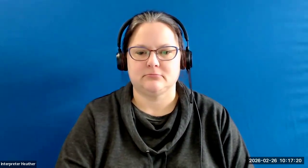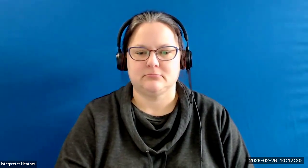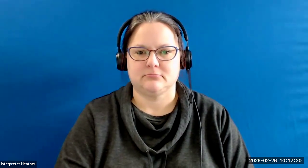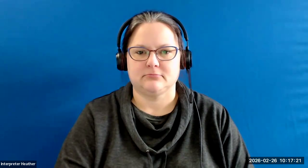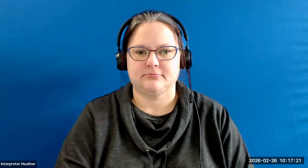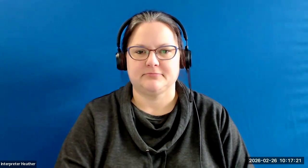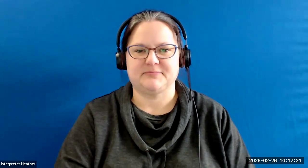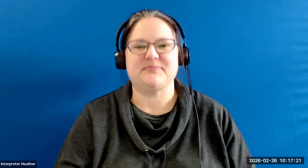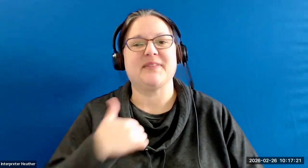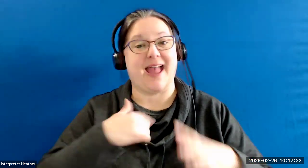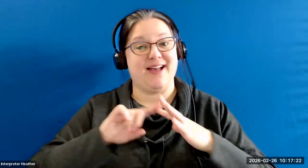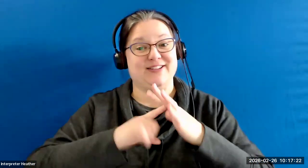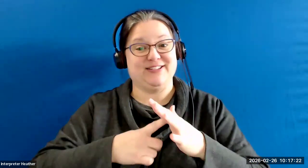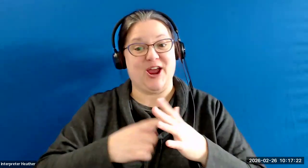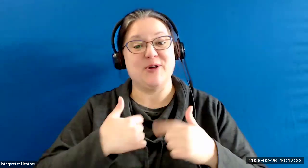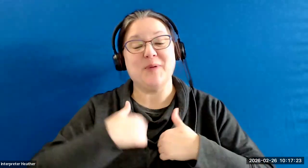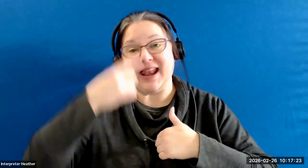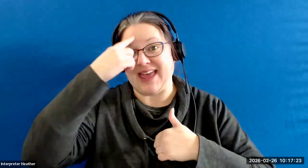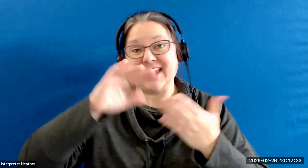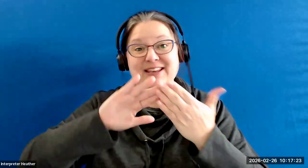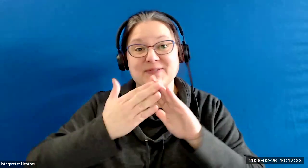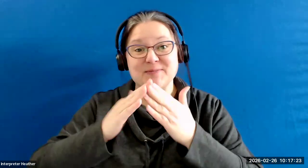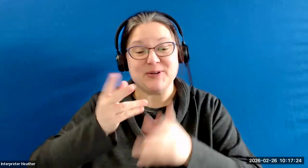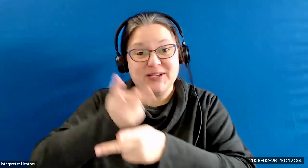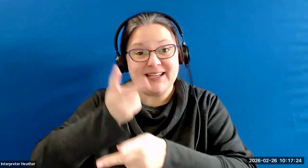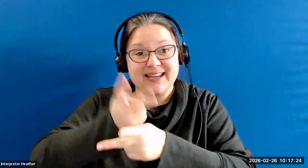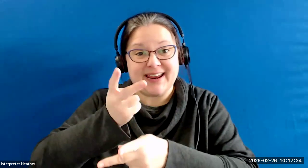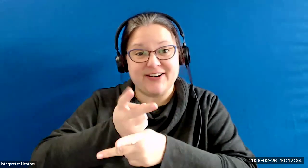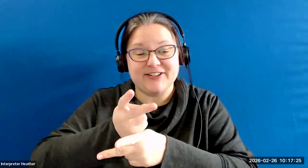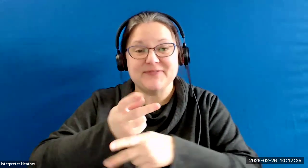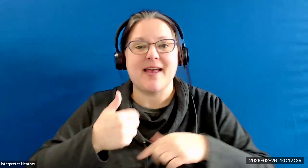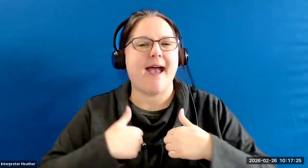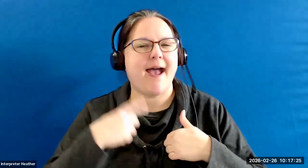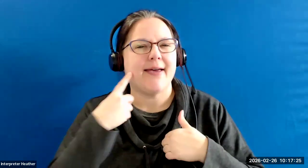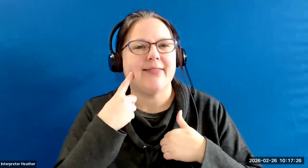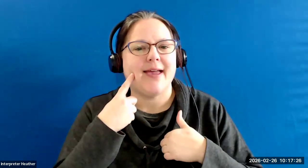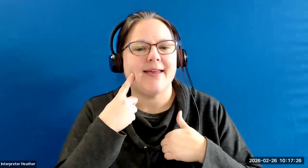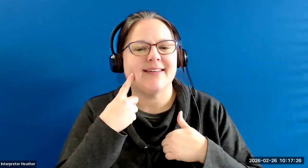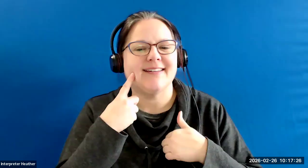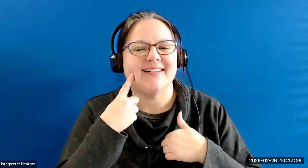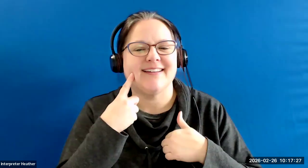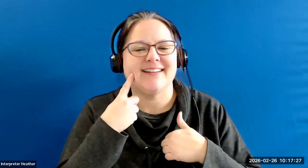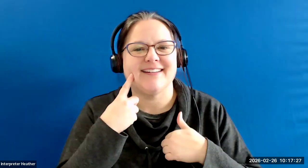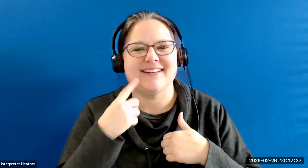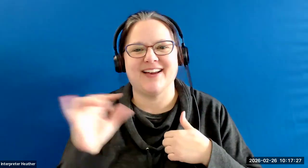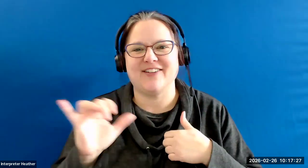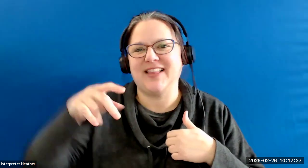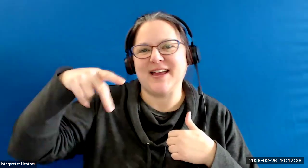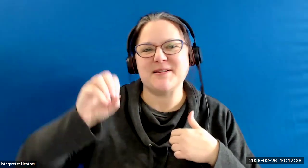I know for me, when I think of community care, I think I think of